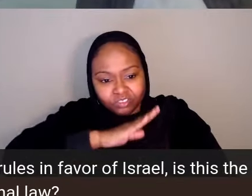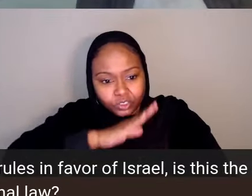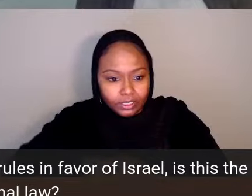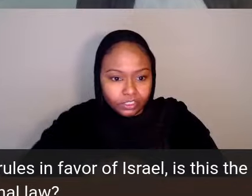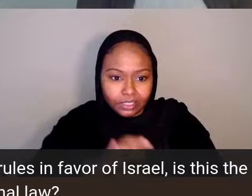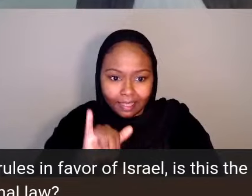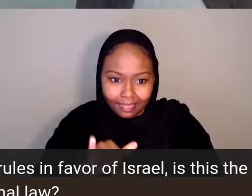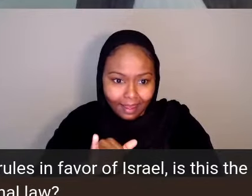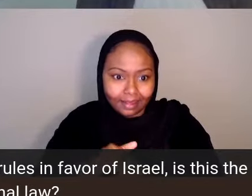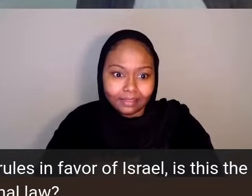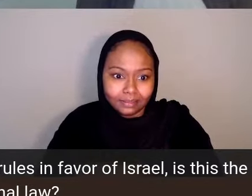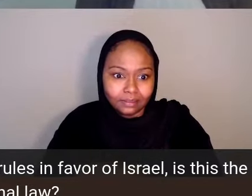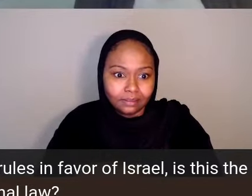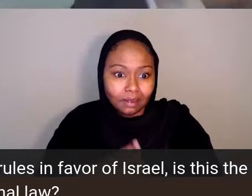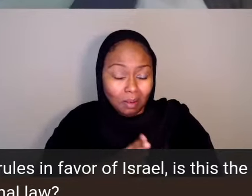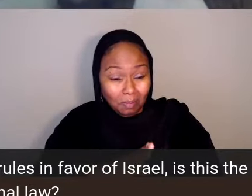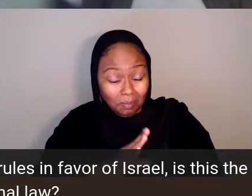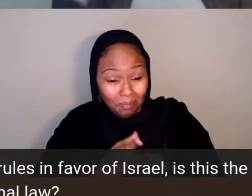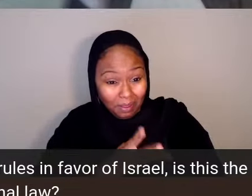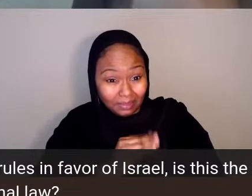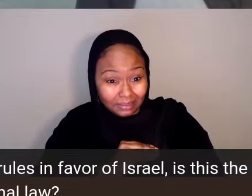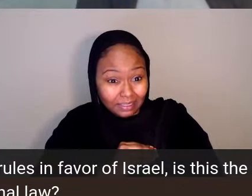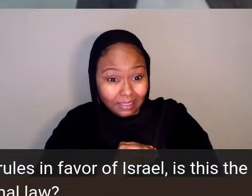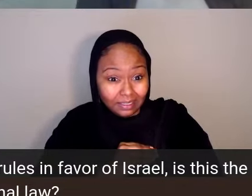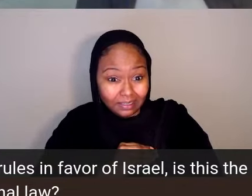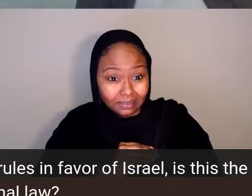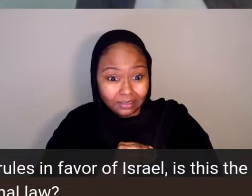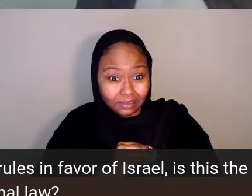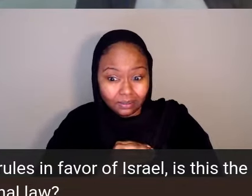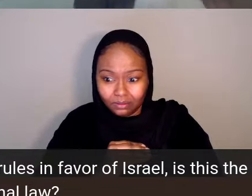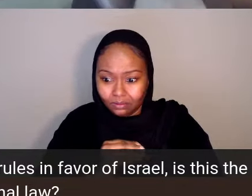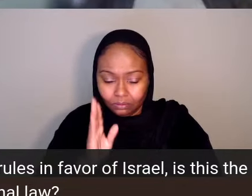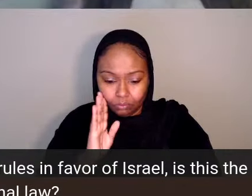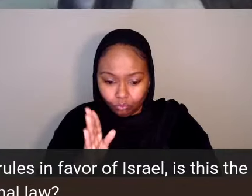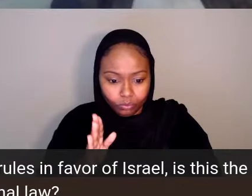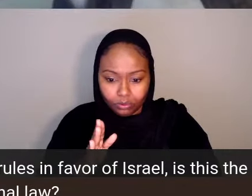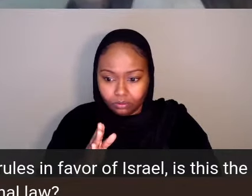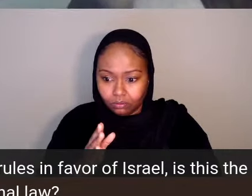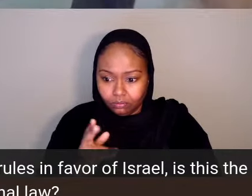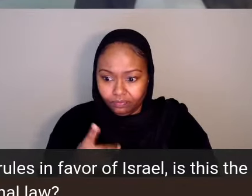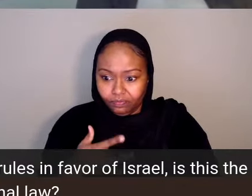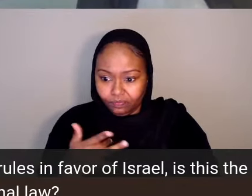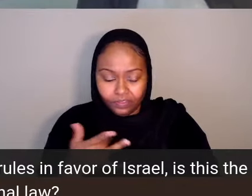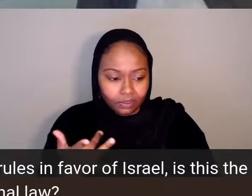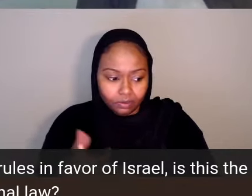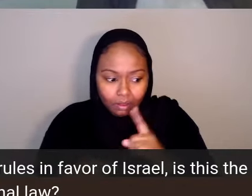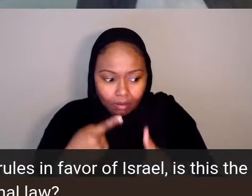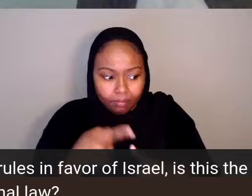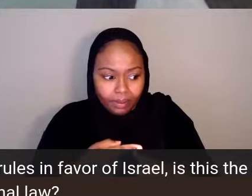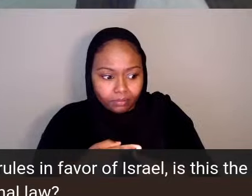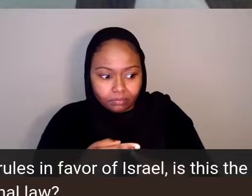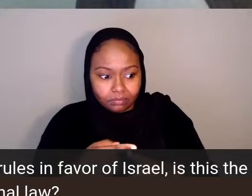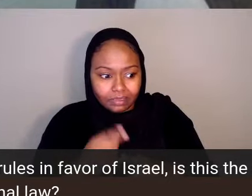would look for the international human rights and humanitarian law